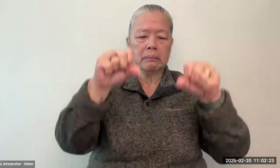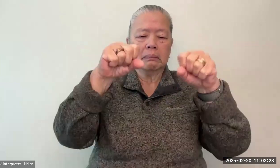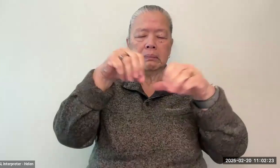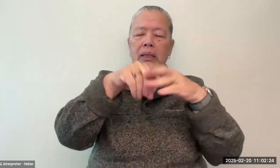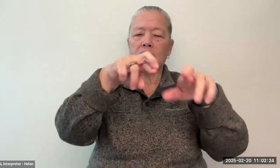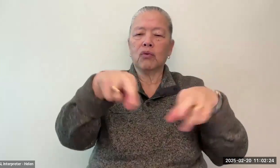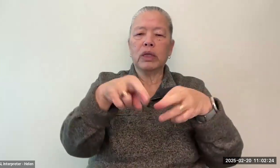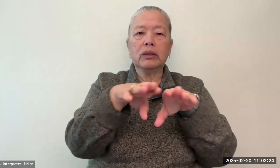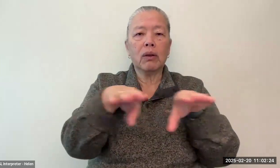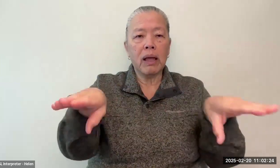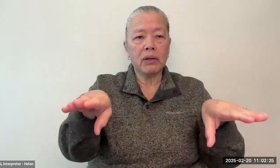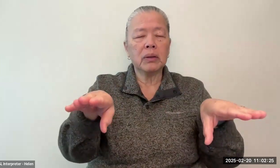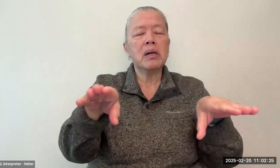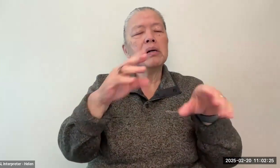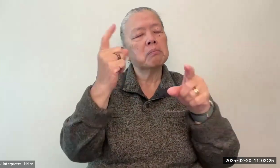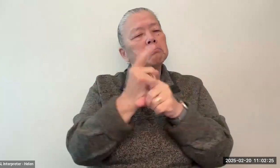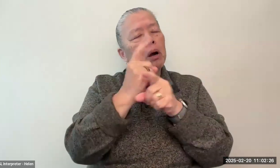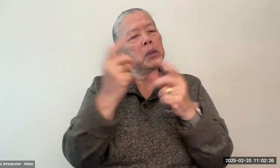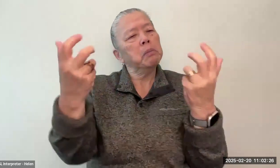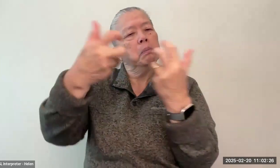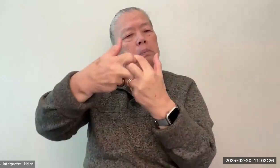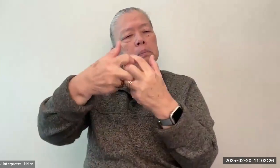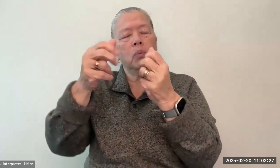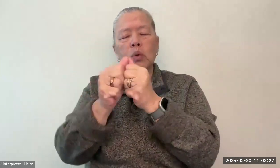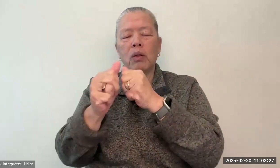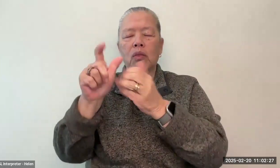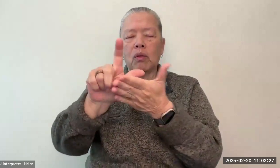level also align with the laws in each country.